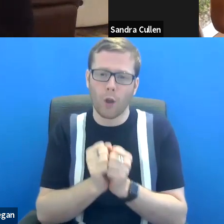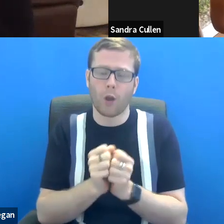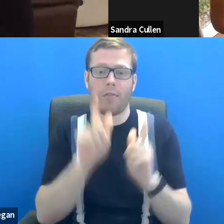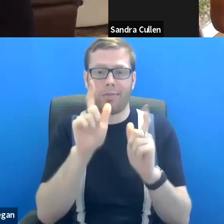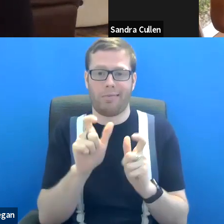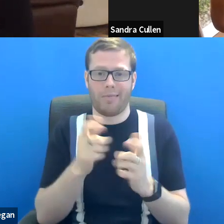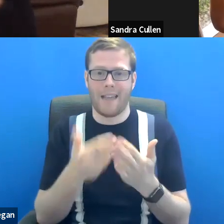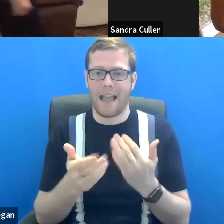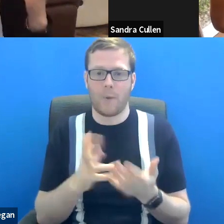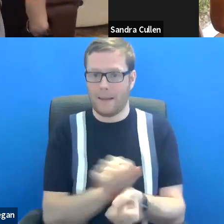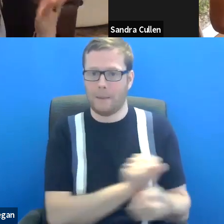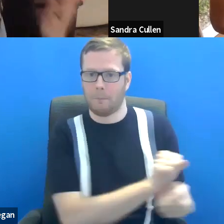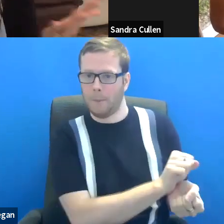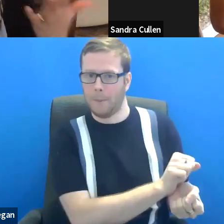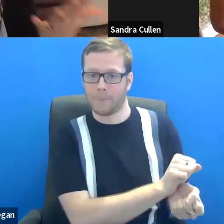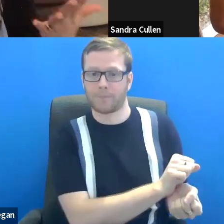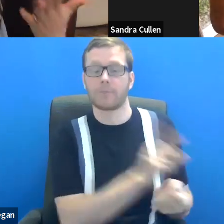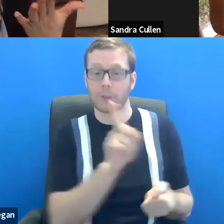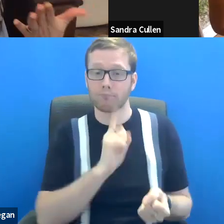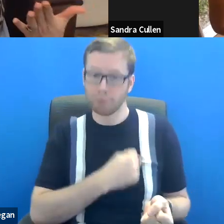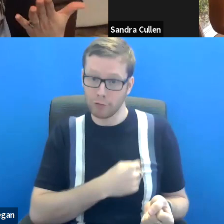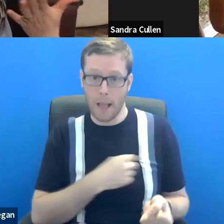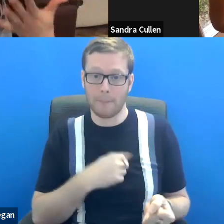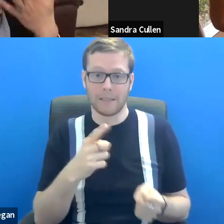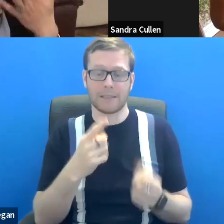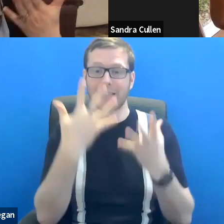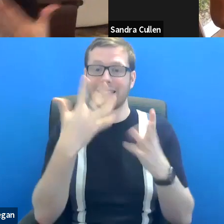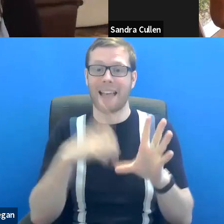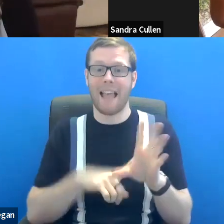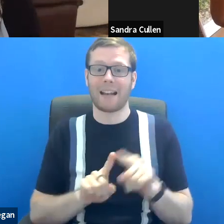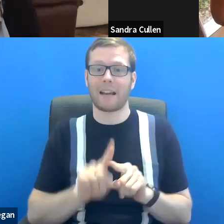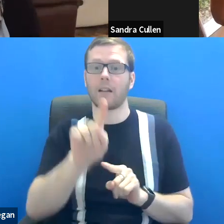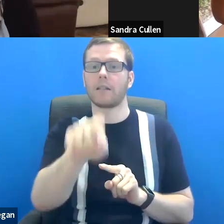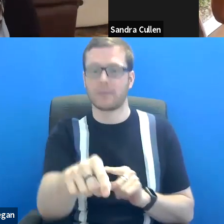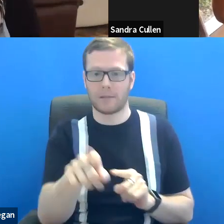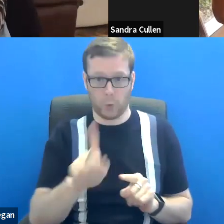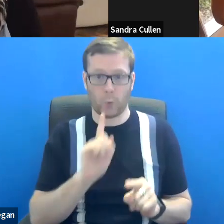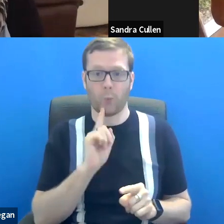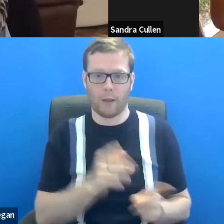Keep it somewhere and get it out. I promise you, 10 years later you'll want to look at it.